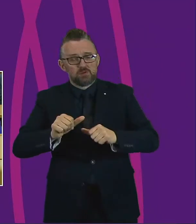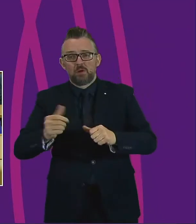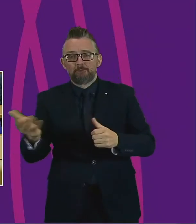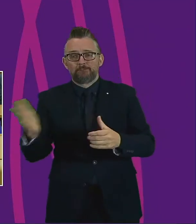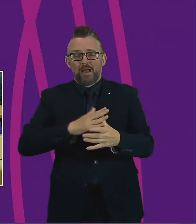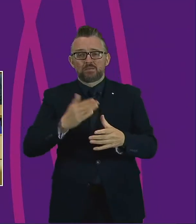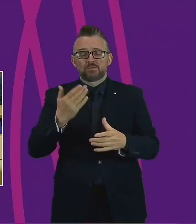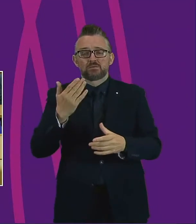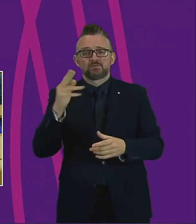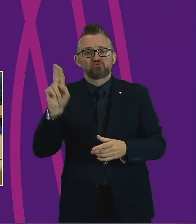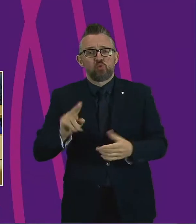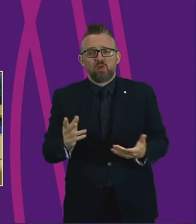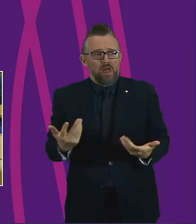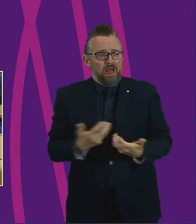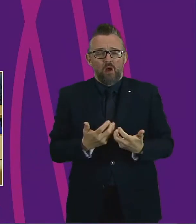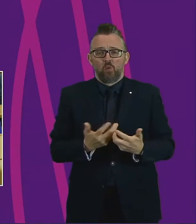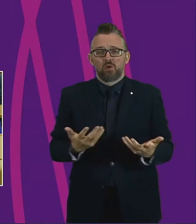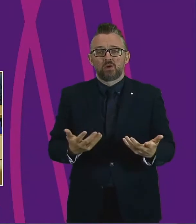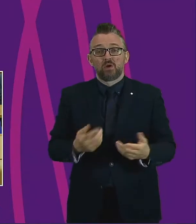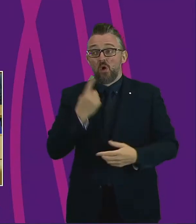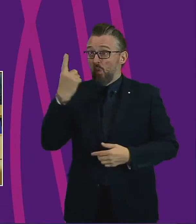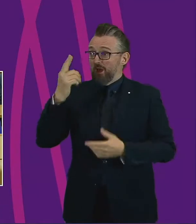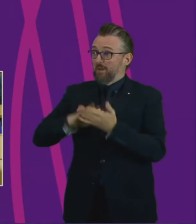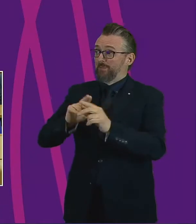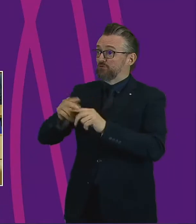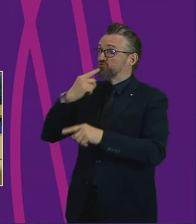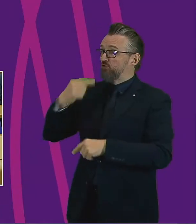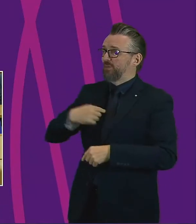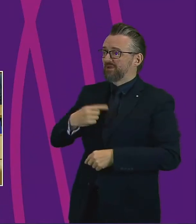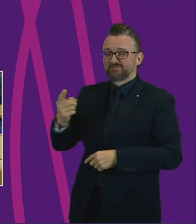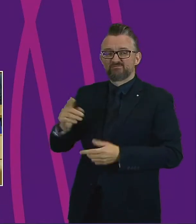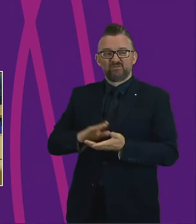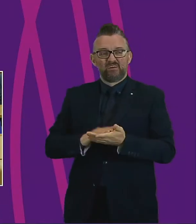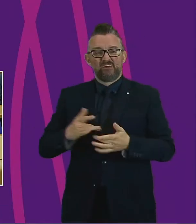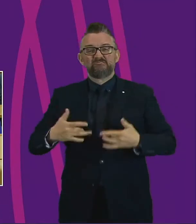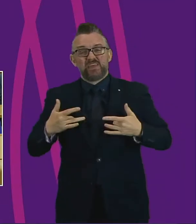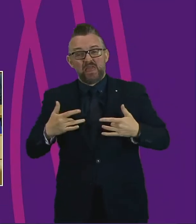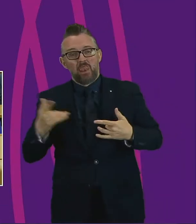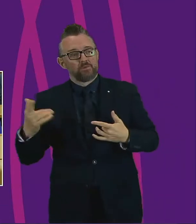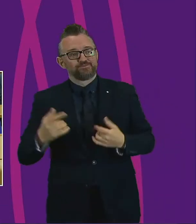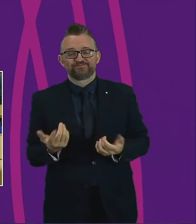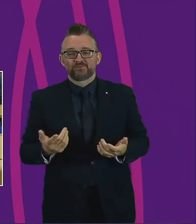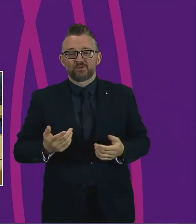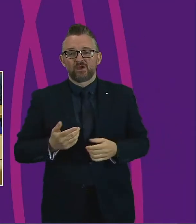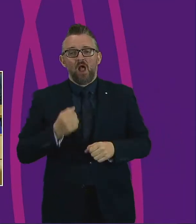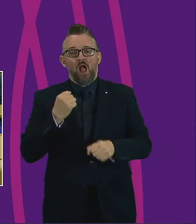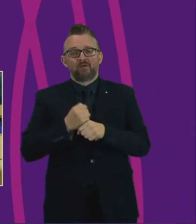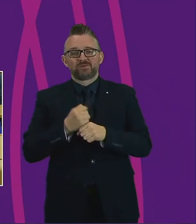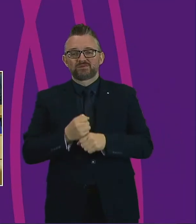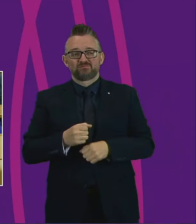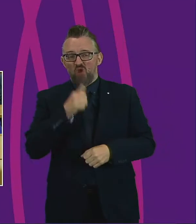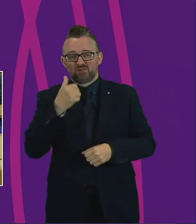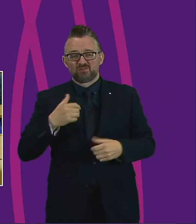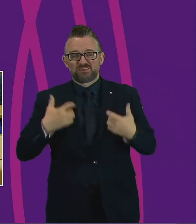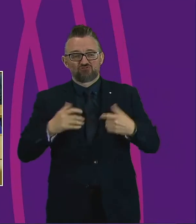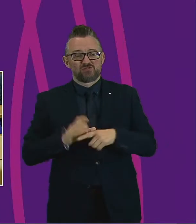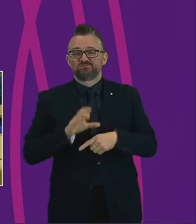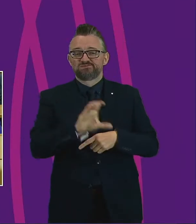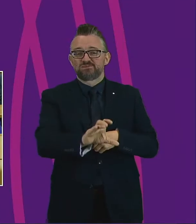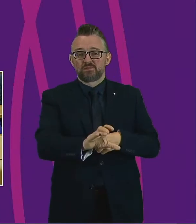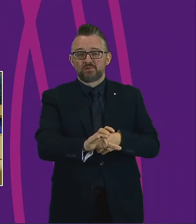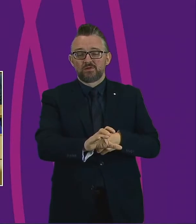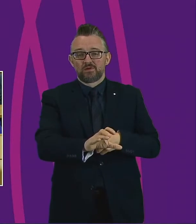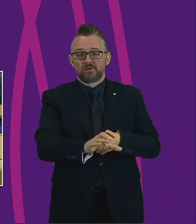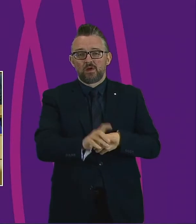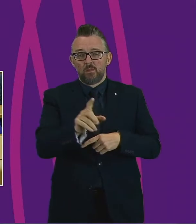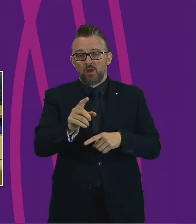One parent told us there seems to be a lack of ambition and investment in overcoming the challenges. First Minister,